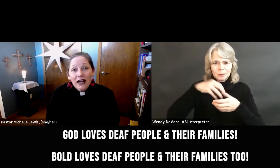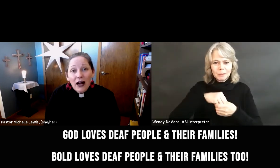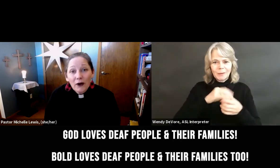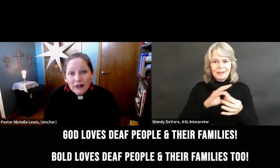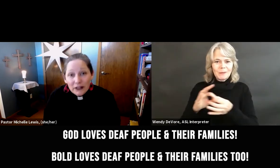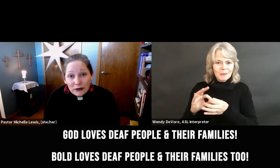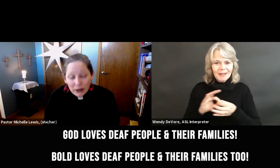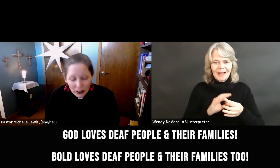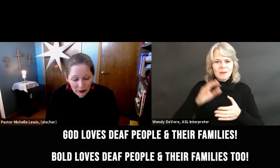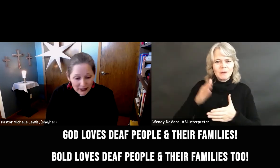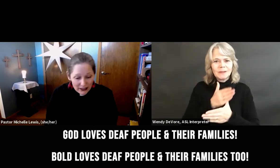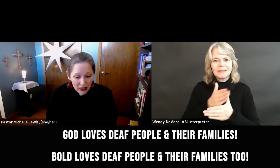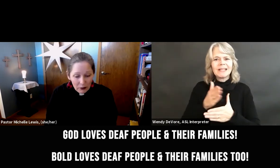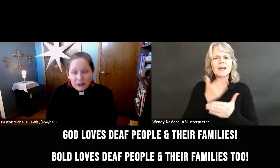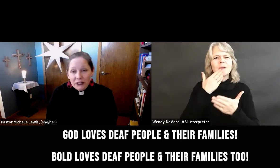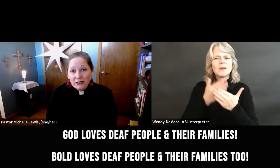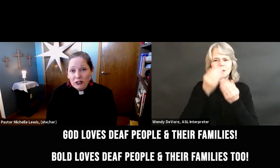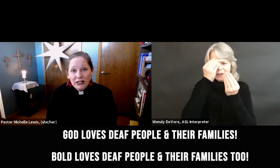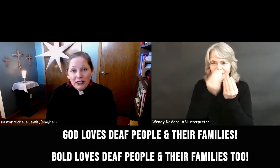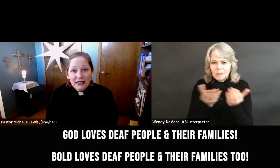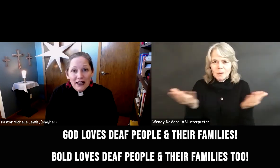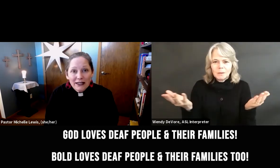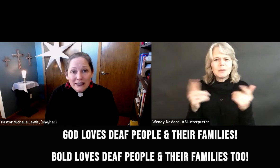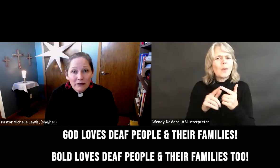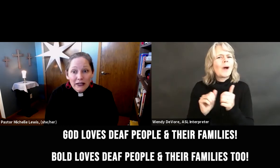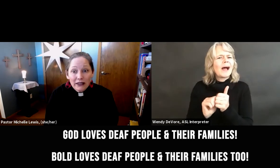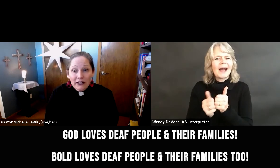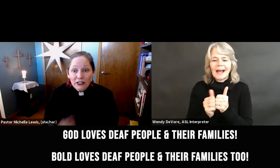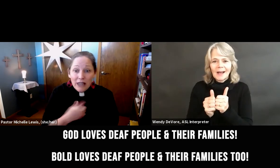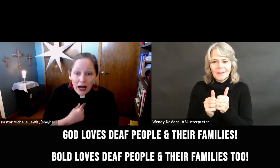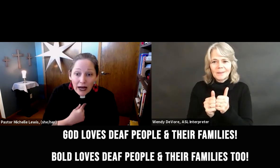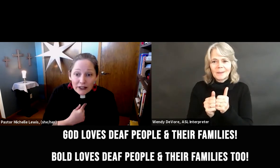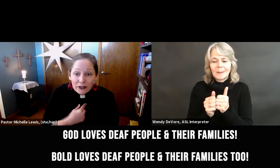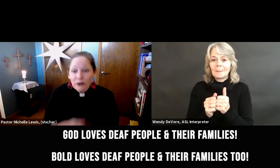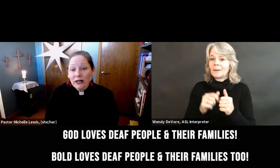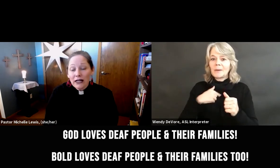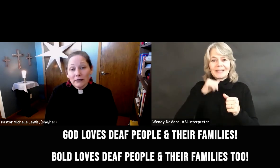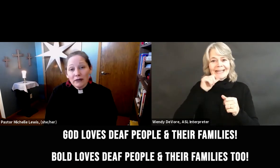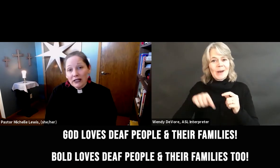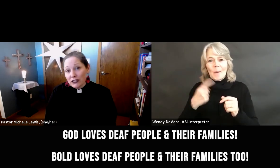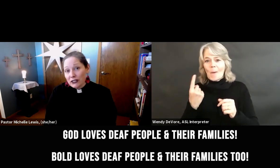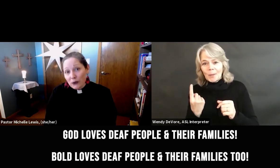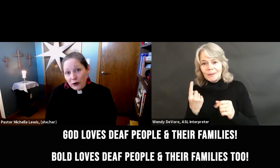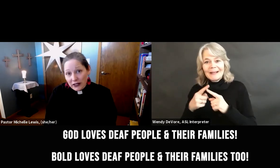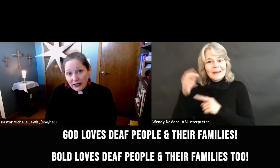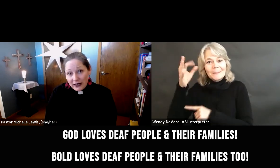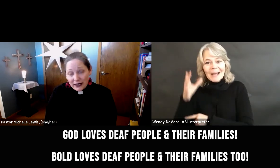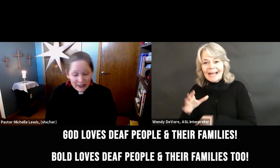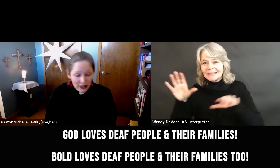How can you help us accomplish this mission? It's not something that just I do, or not something that just Dorothy does,